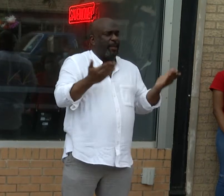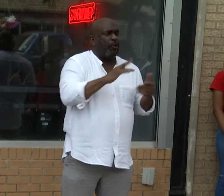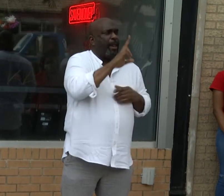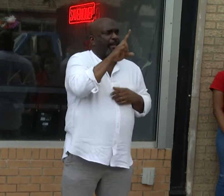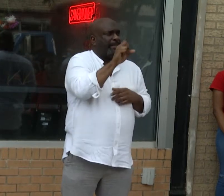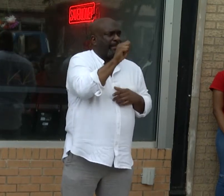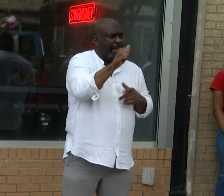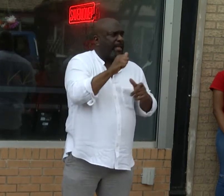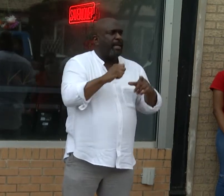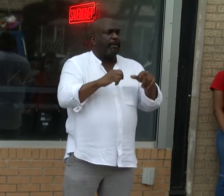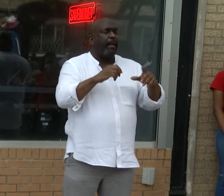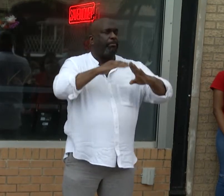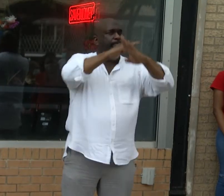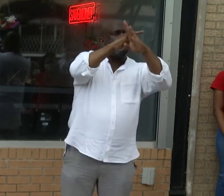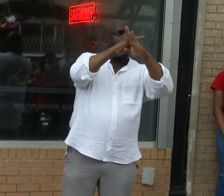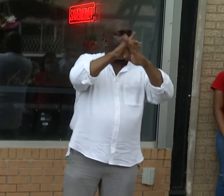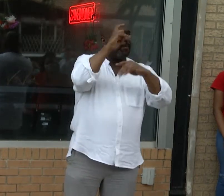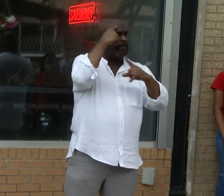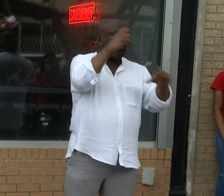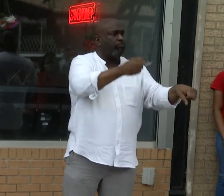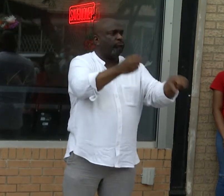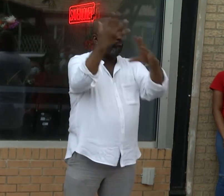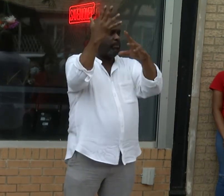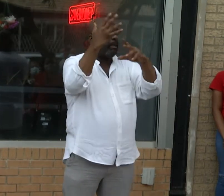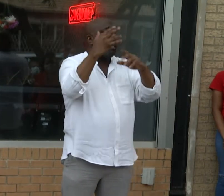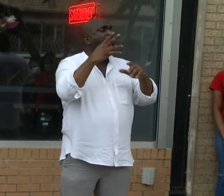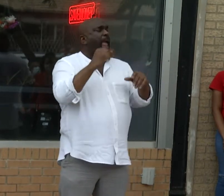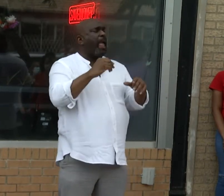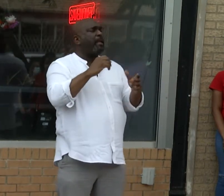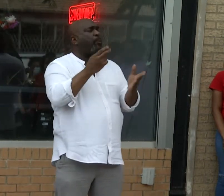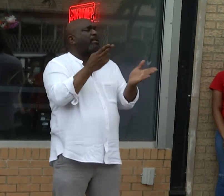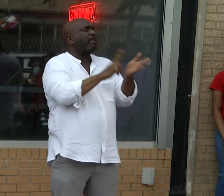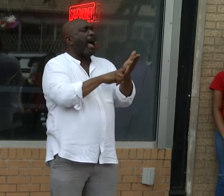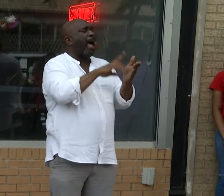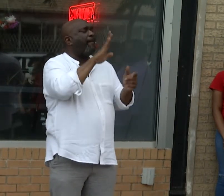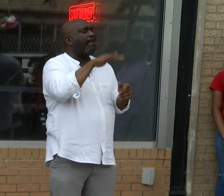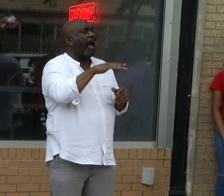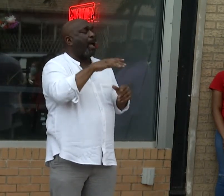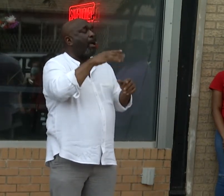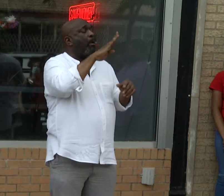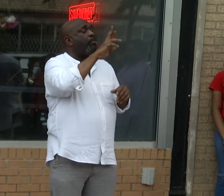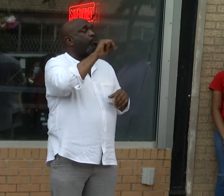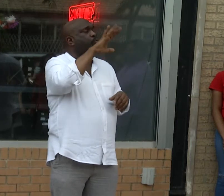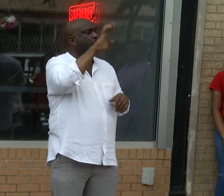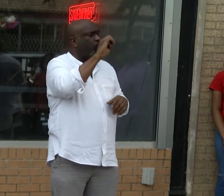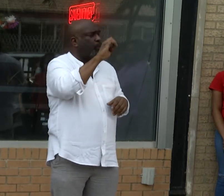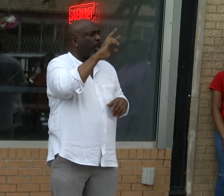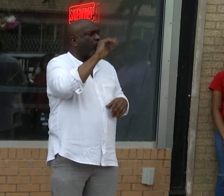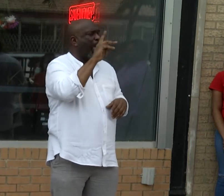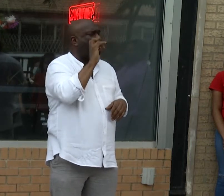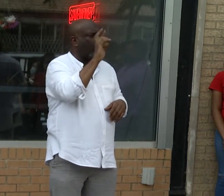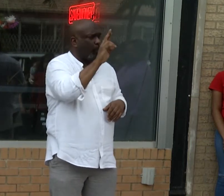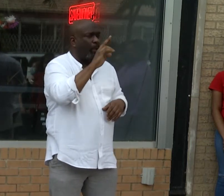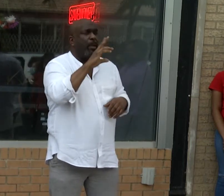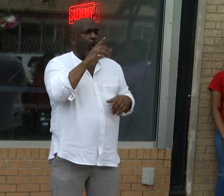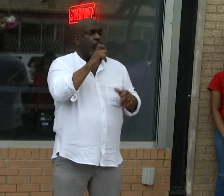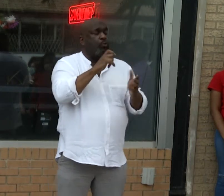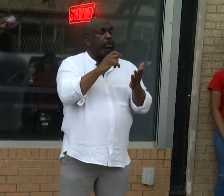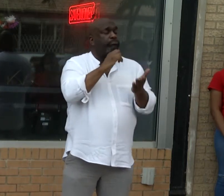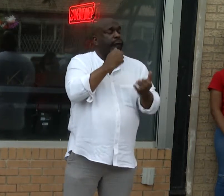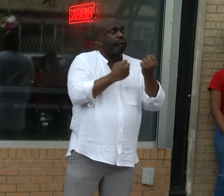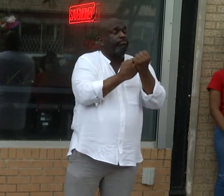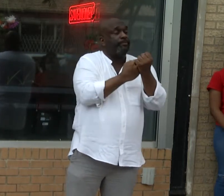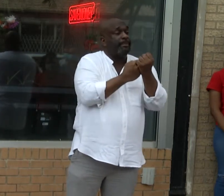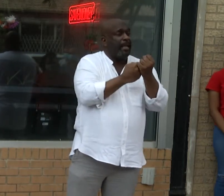law by a Republican governor, Bruce Rauner. Mayor Washington, President Preckwinkle, Representative Welch